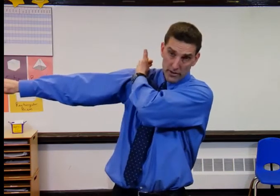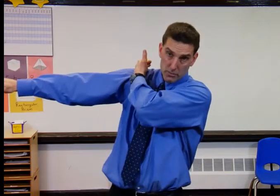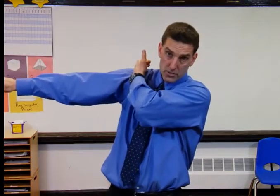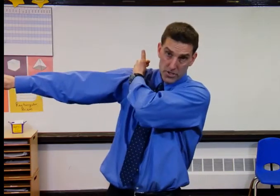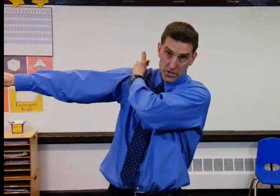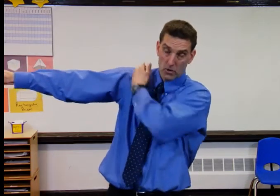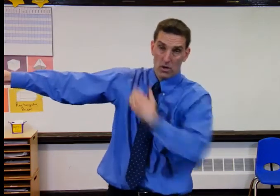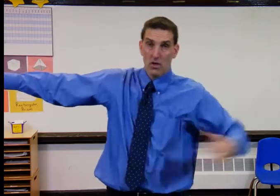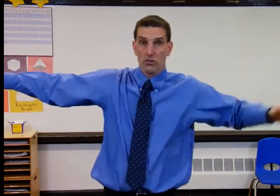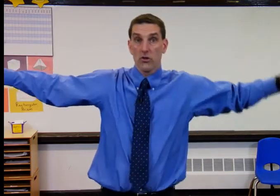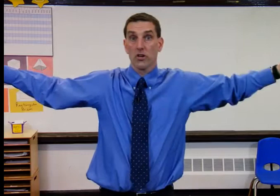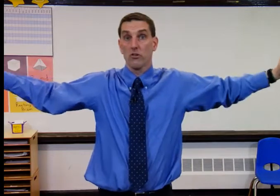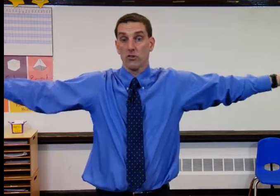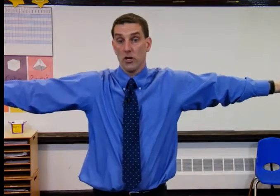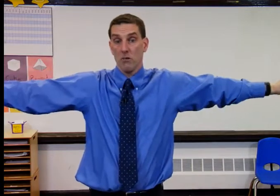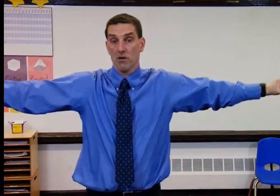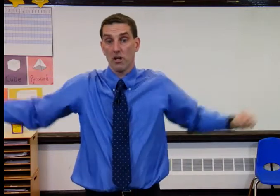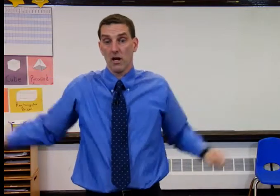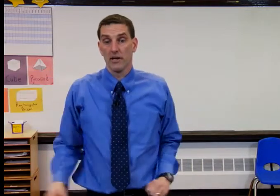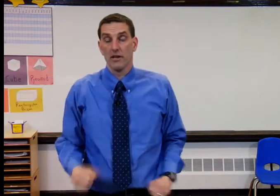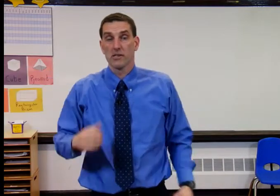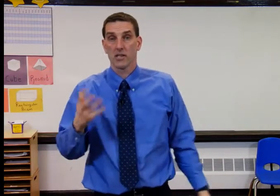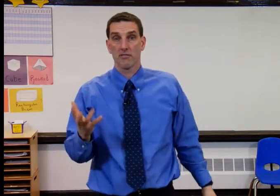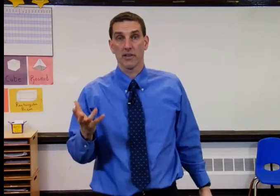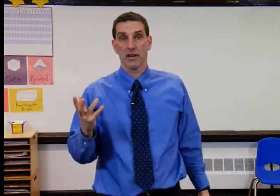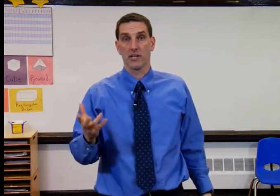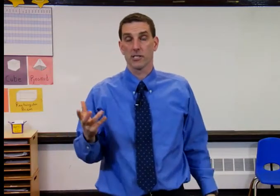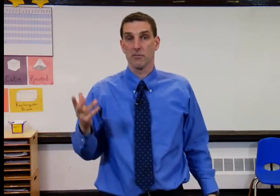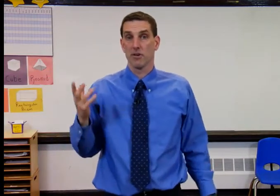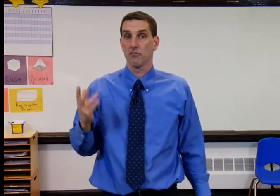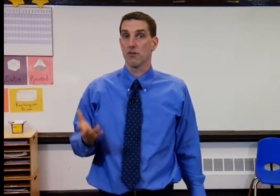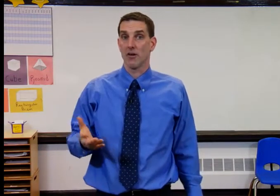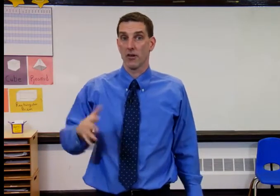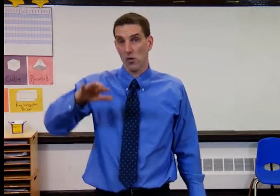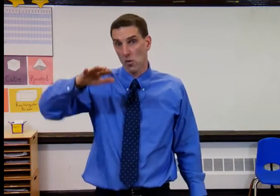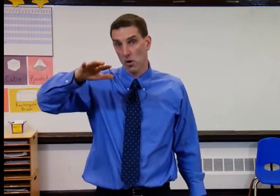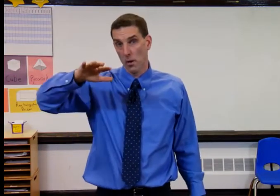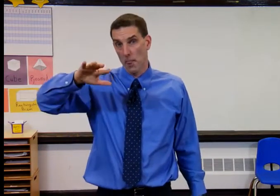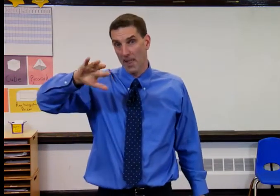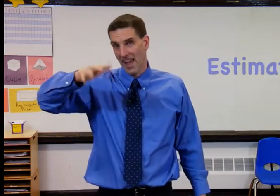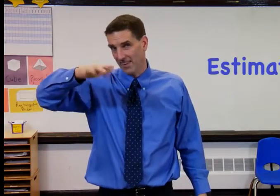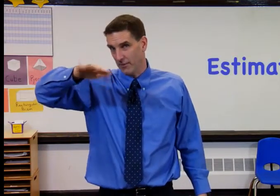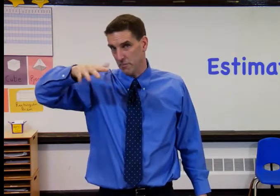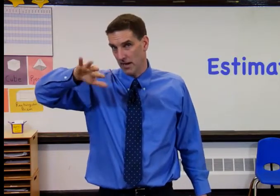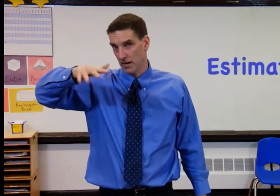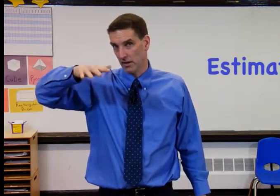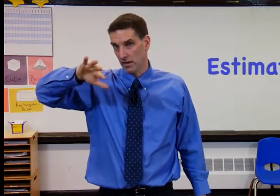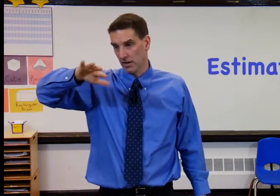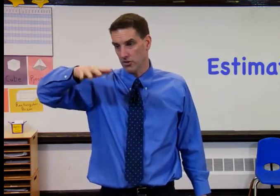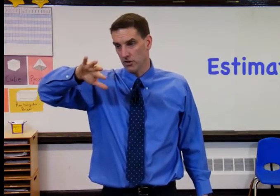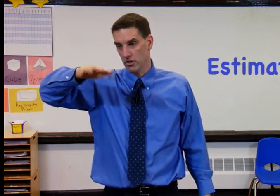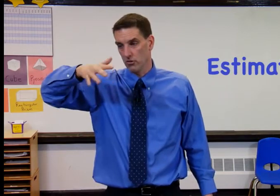to 2. So you can use the number line to cover the concept of rounding or estimating. And I usually use this